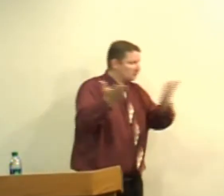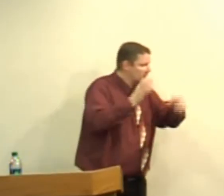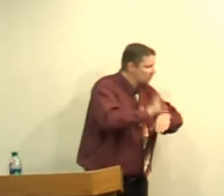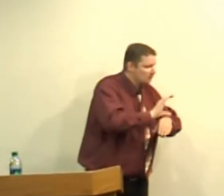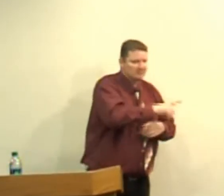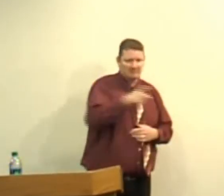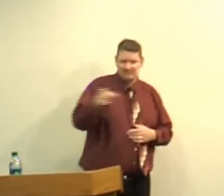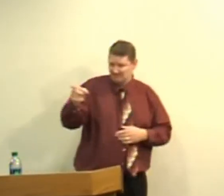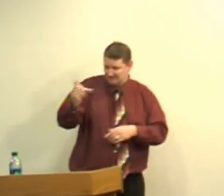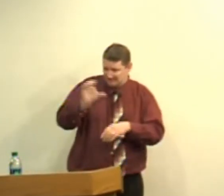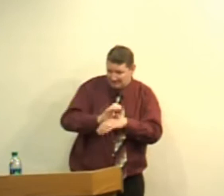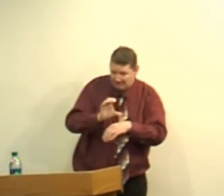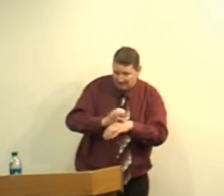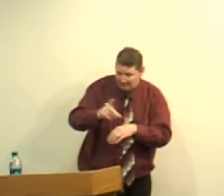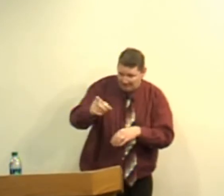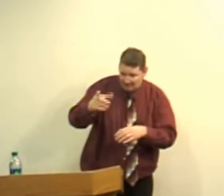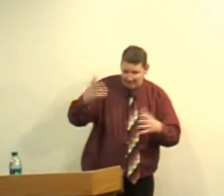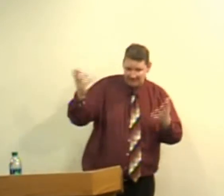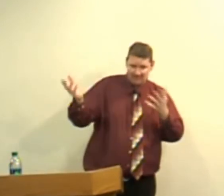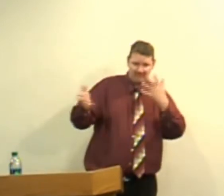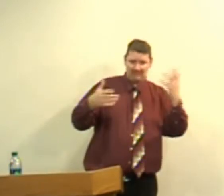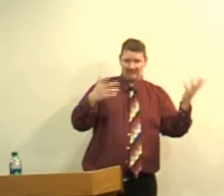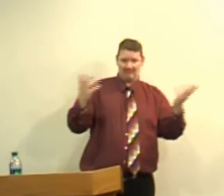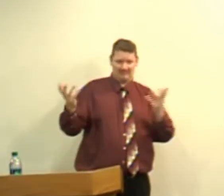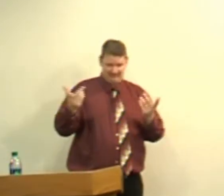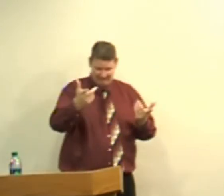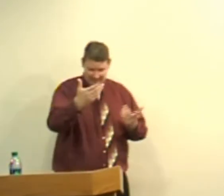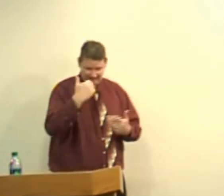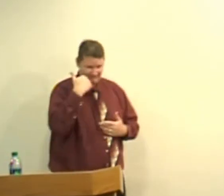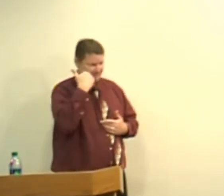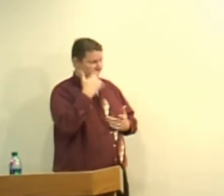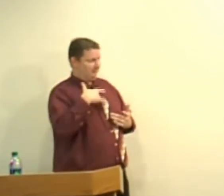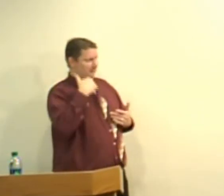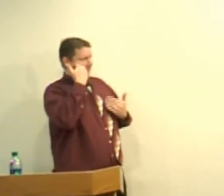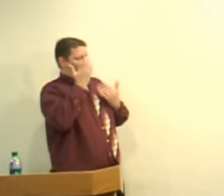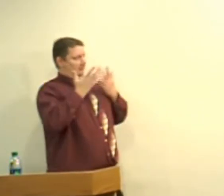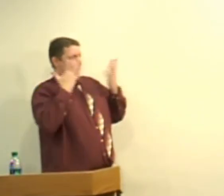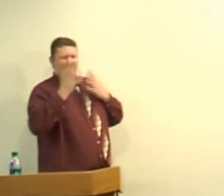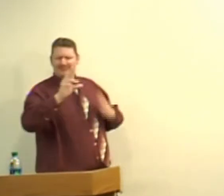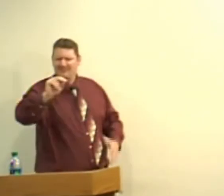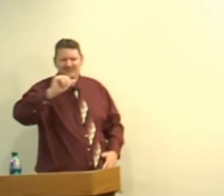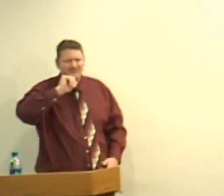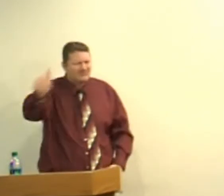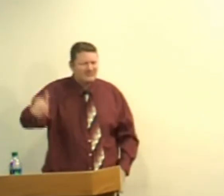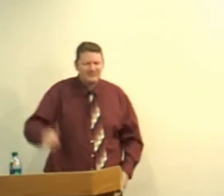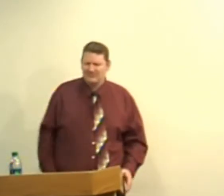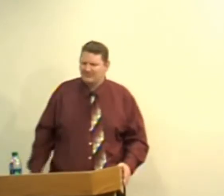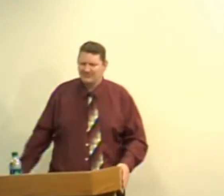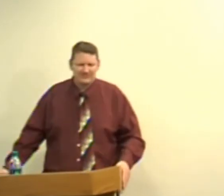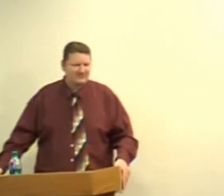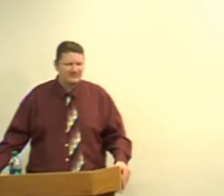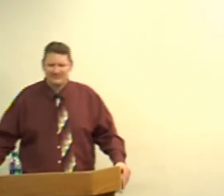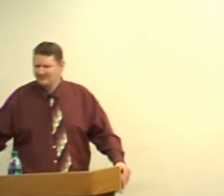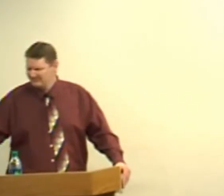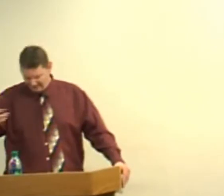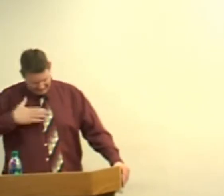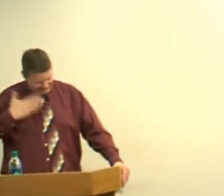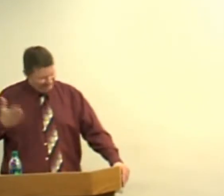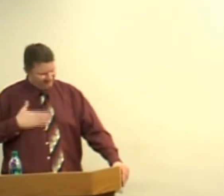working, been going to church, been doing stuff. Church, you, you've been going to church. And some people get all embarrassed about it. And we are not to do